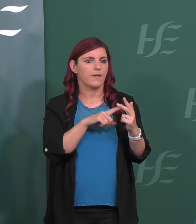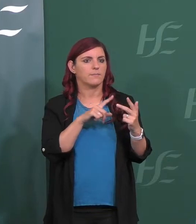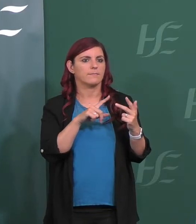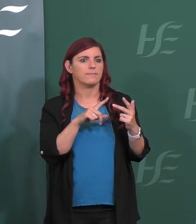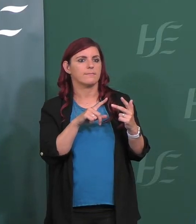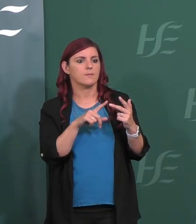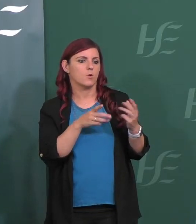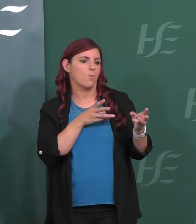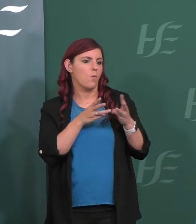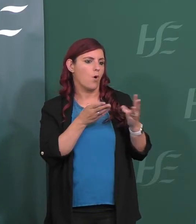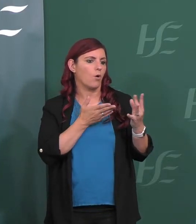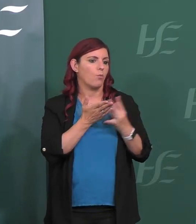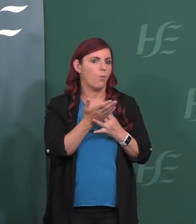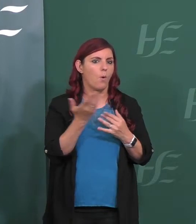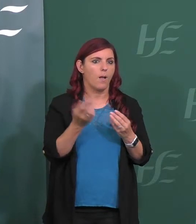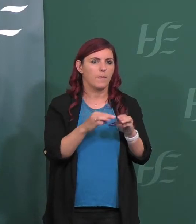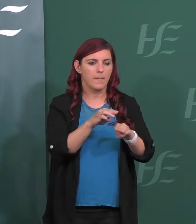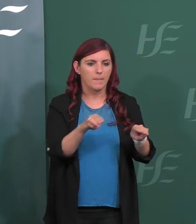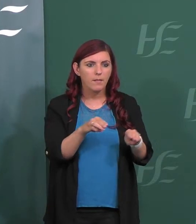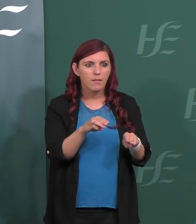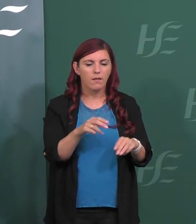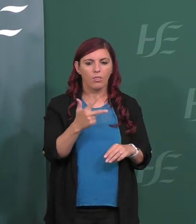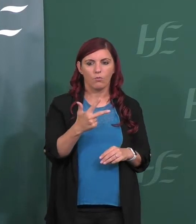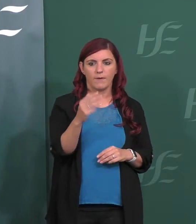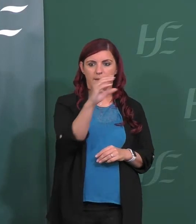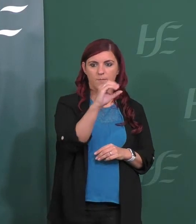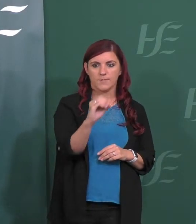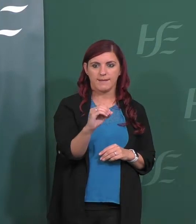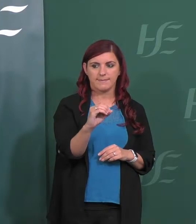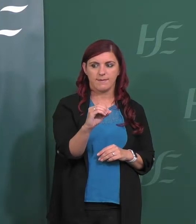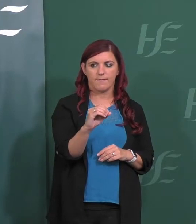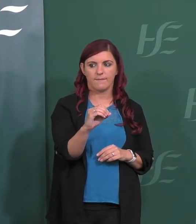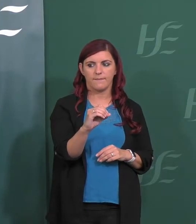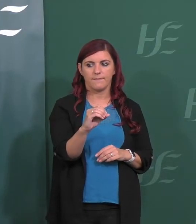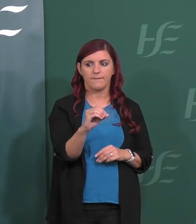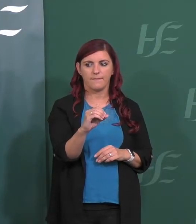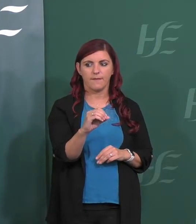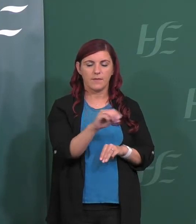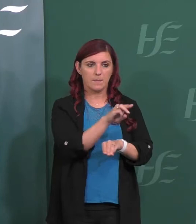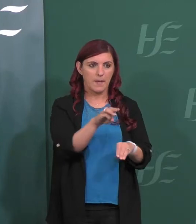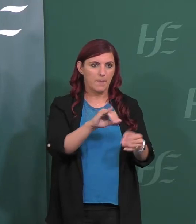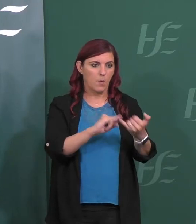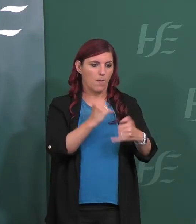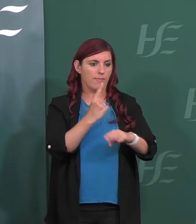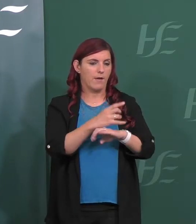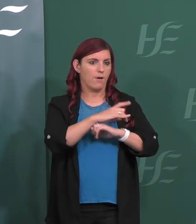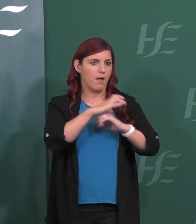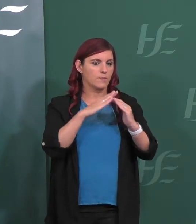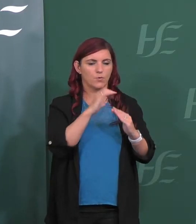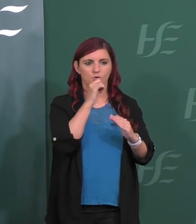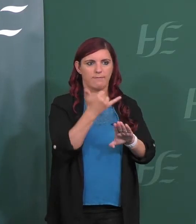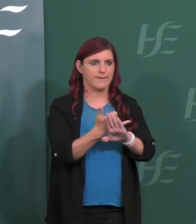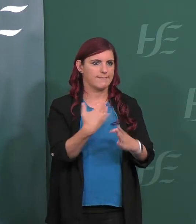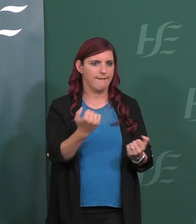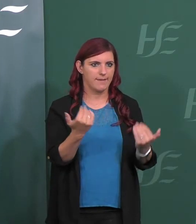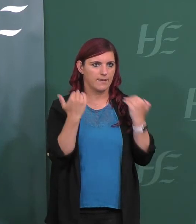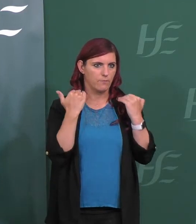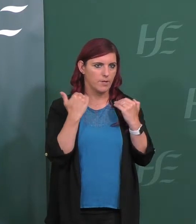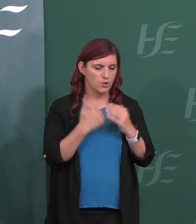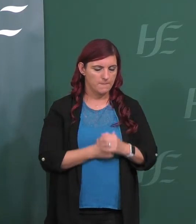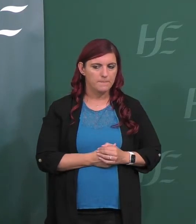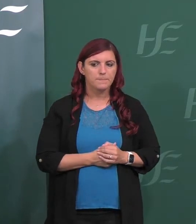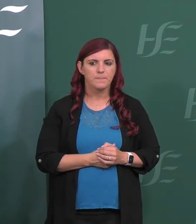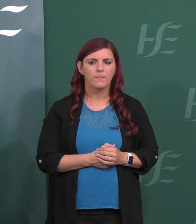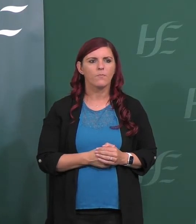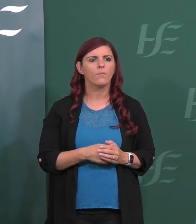we work through the whole population. 3% of the people in hospital, we just don't have the vaccination status.